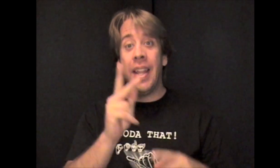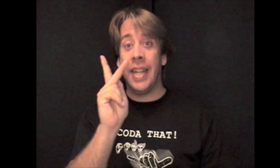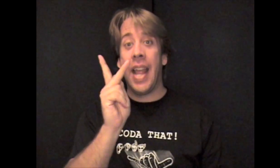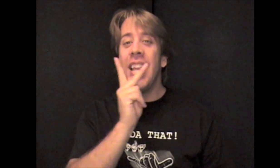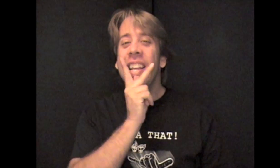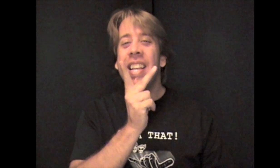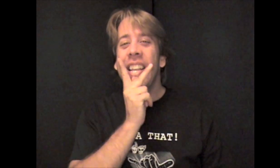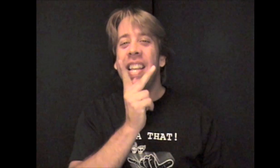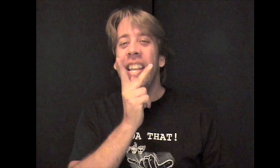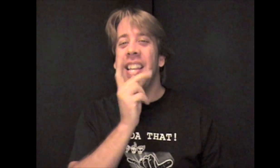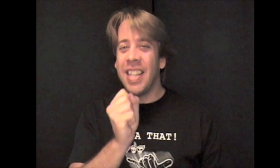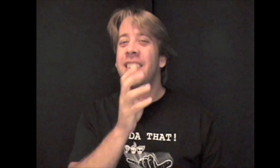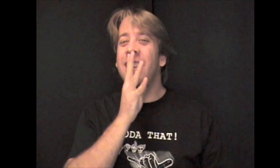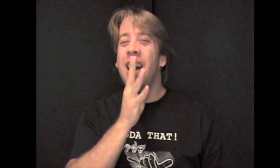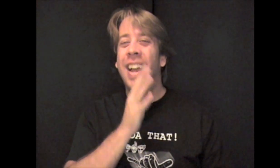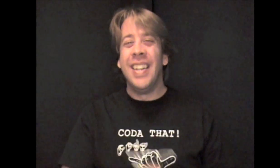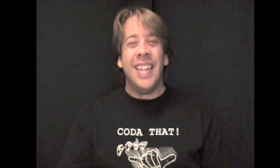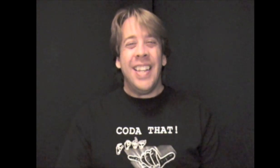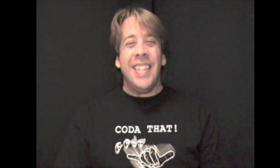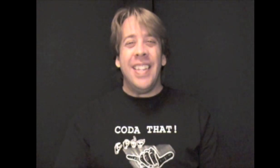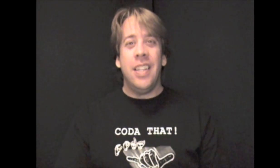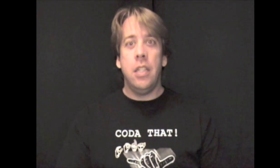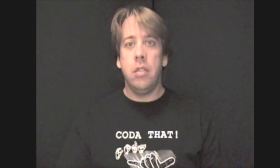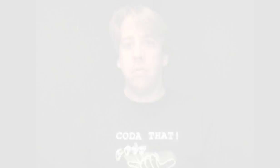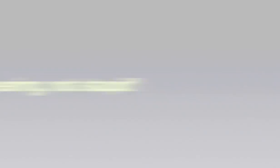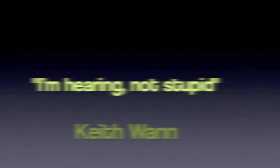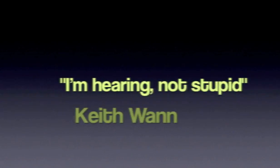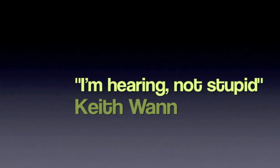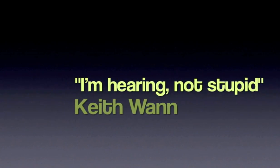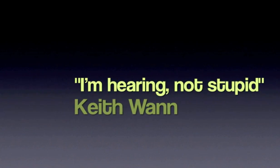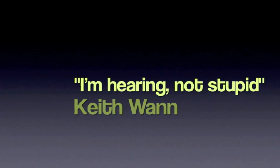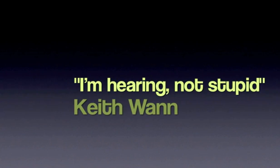his name sign will be K for talking.